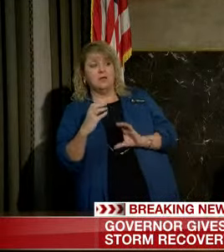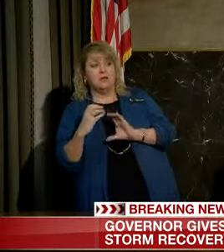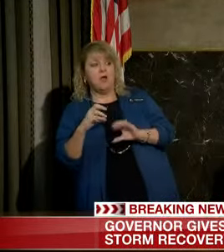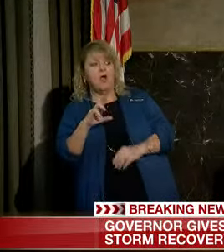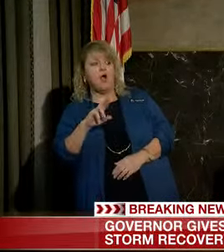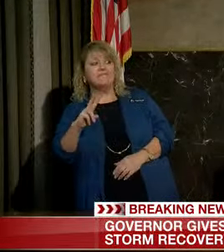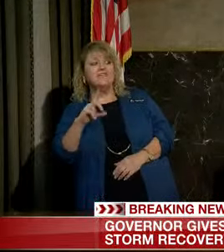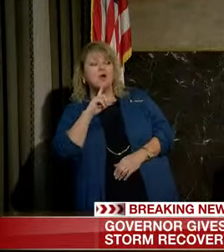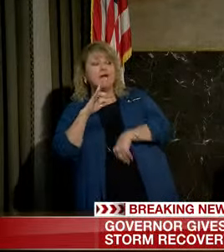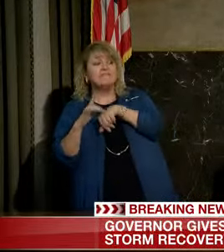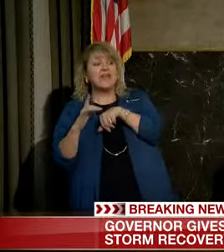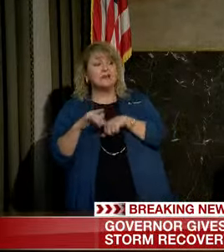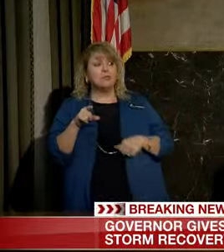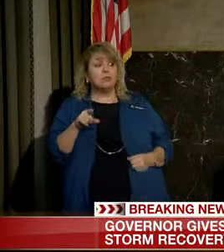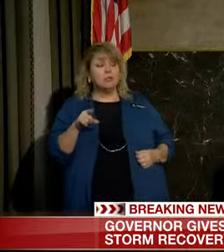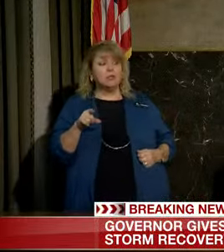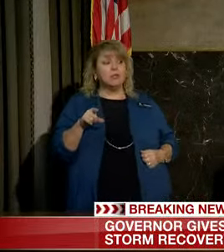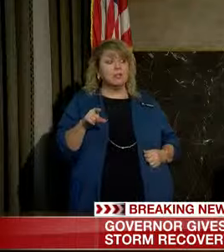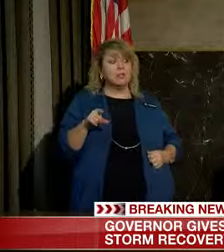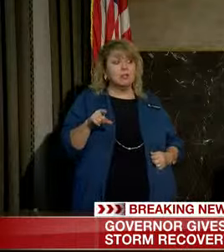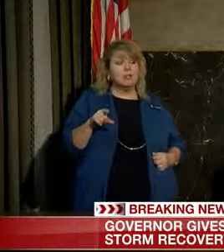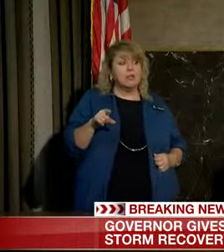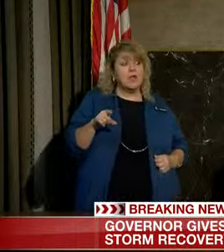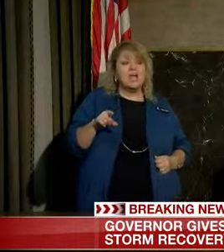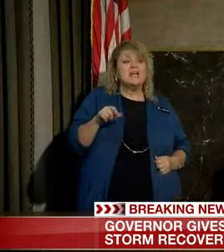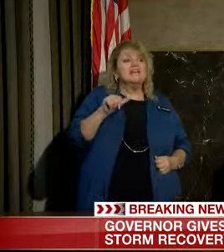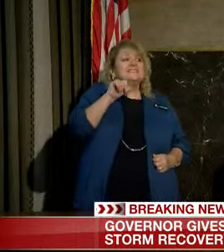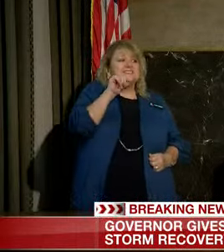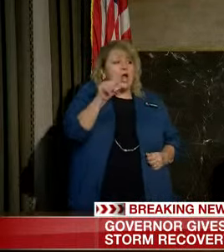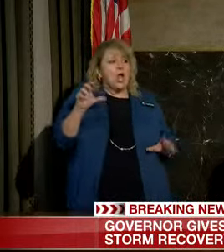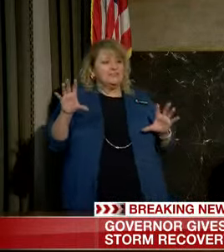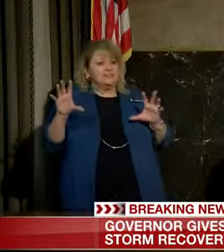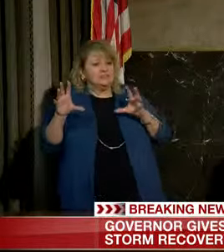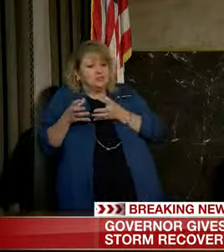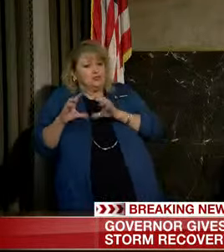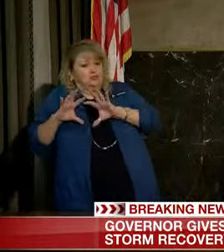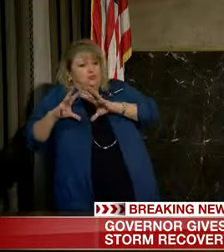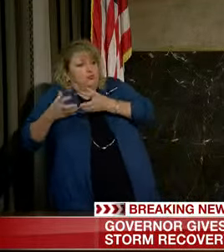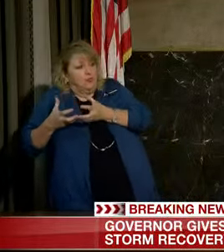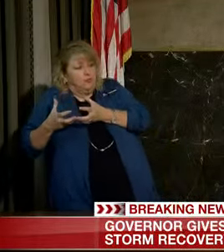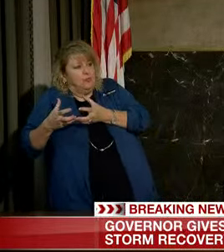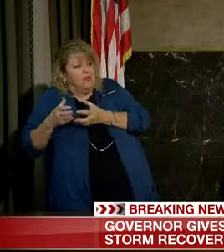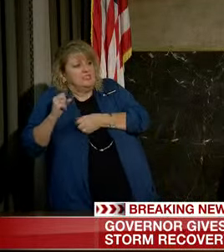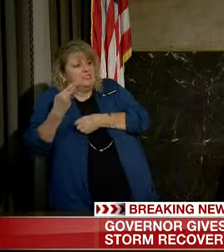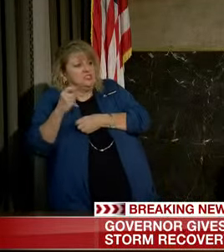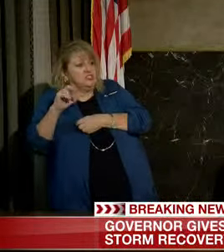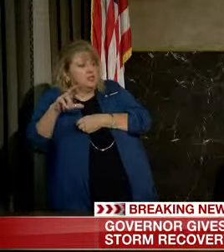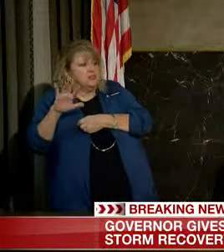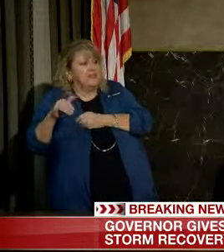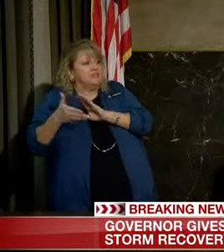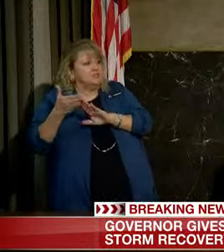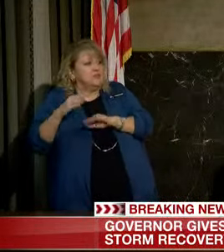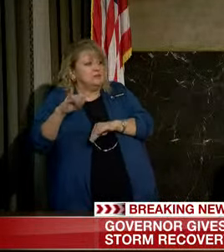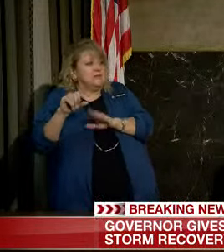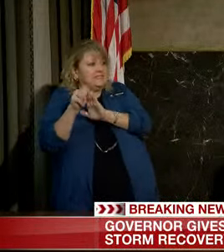are available under non-congregant sheltering, which can be directly run by the